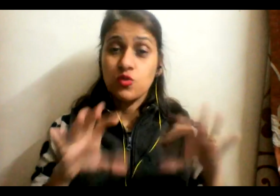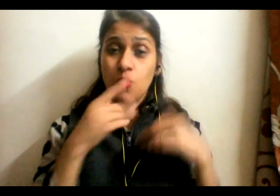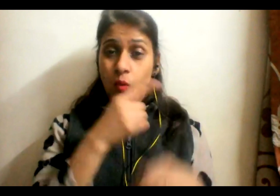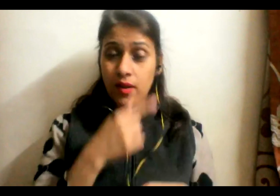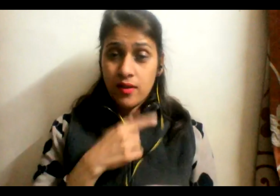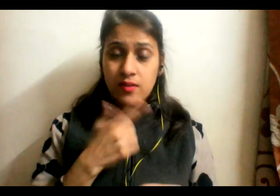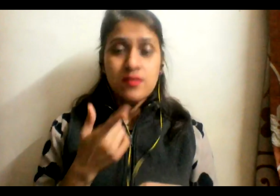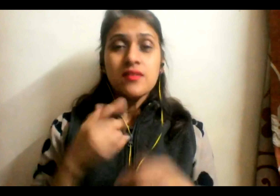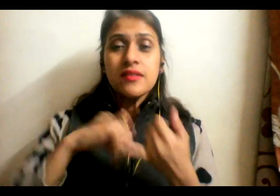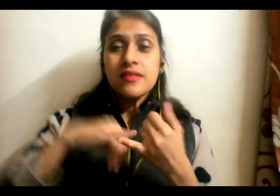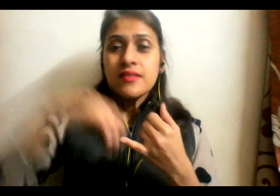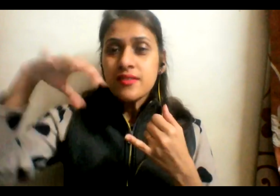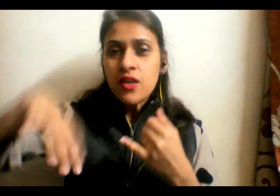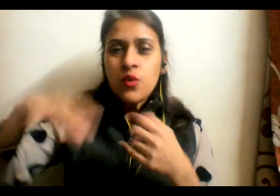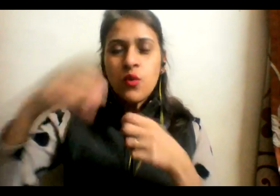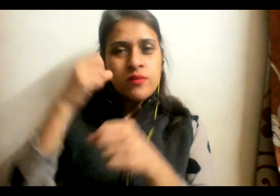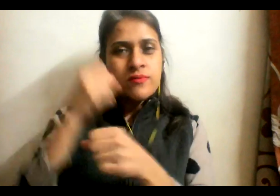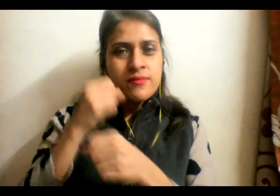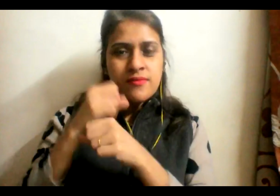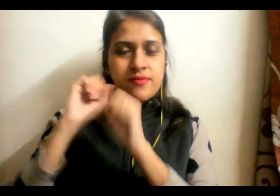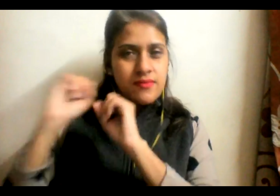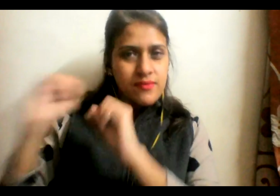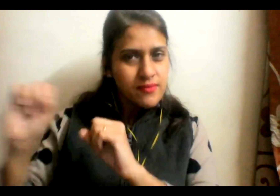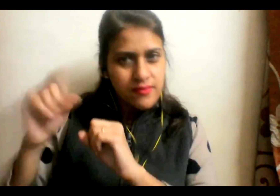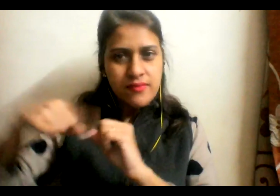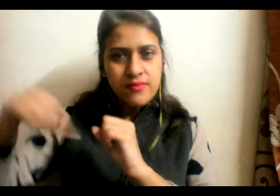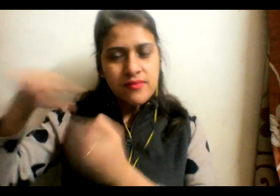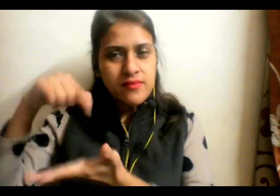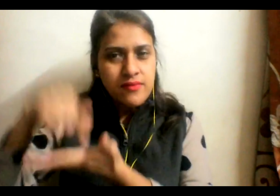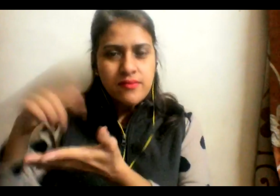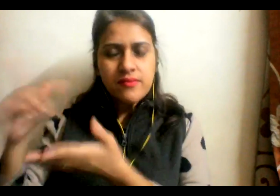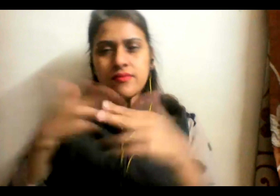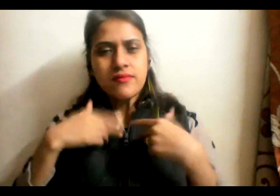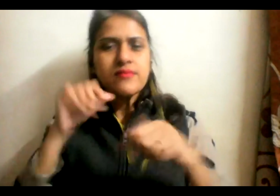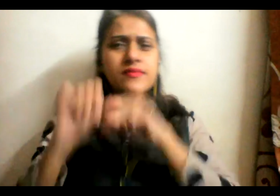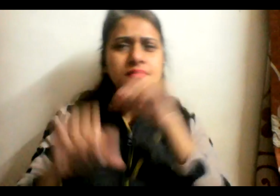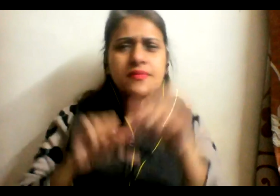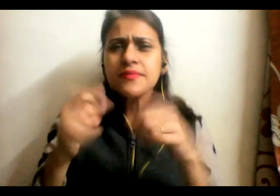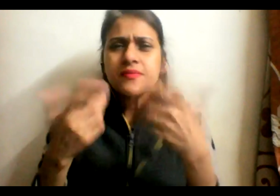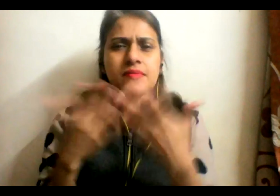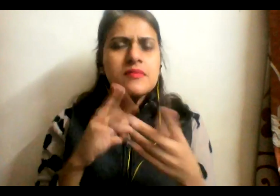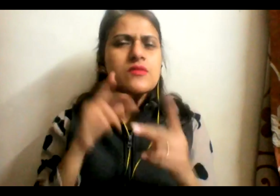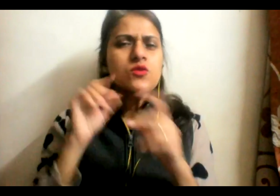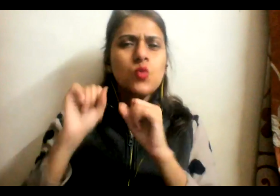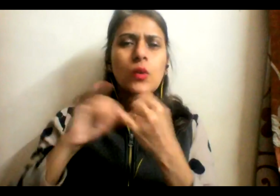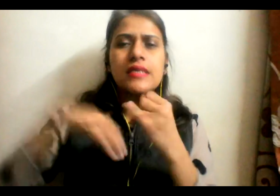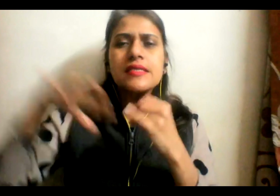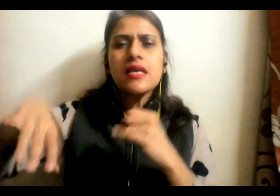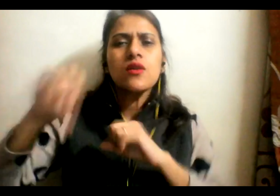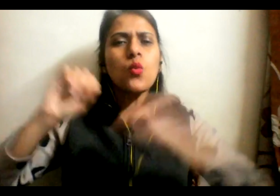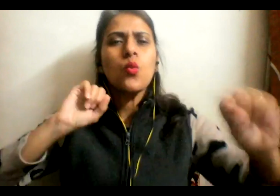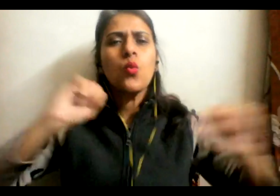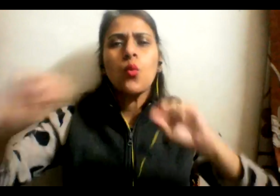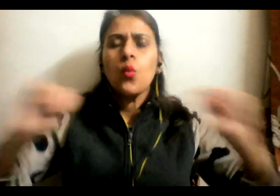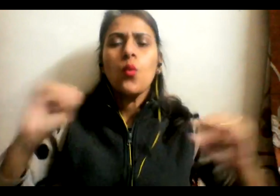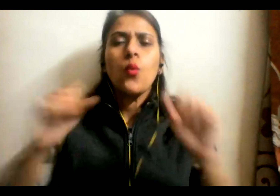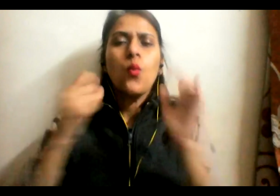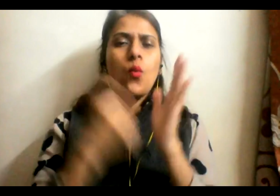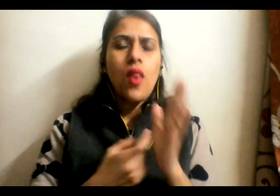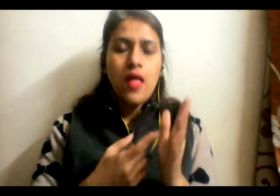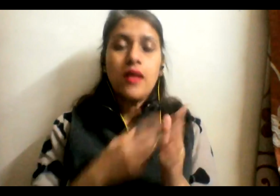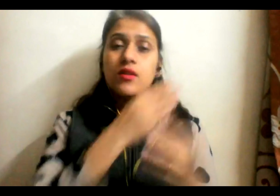of research committee, or how the courts will function in that particular state? So for this, these